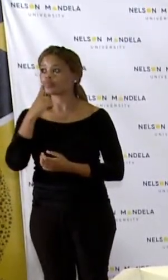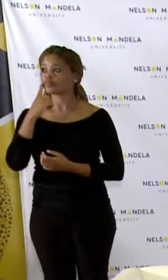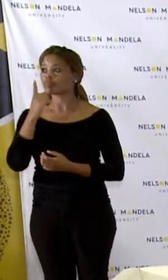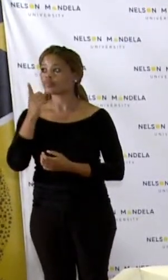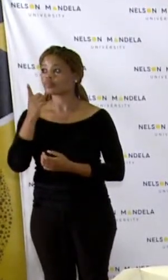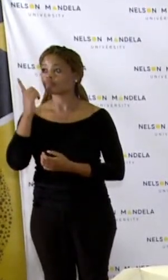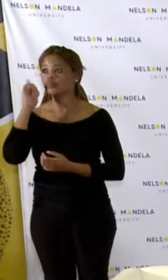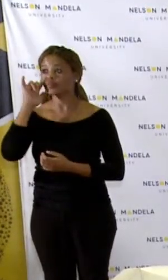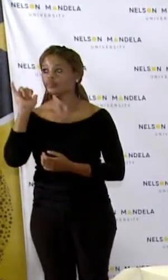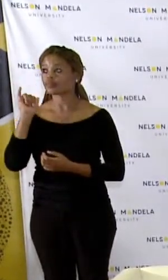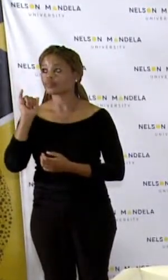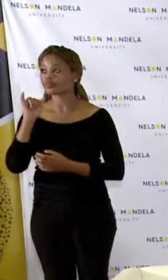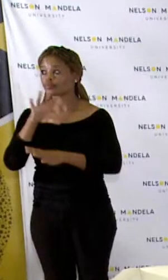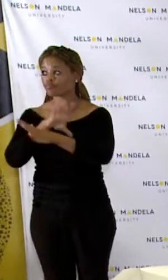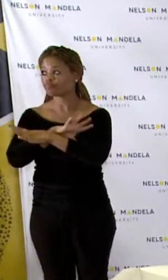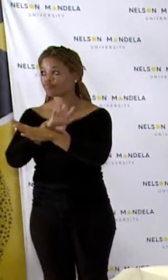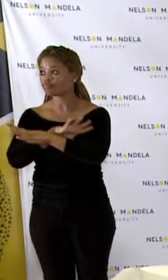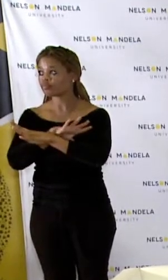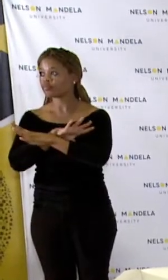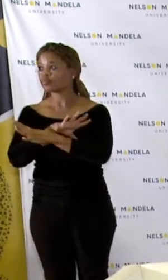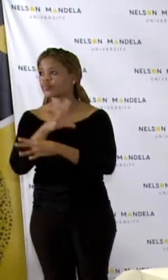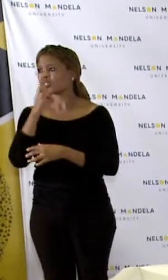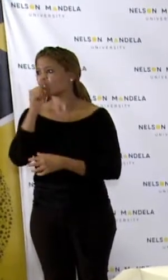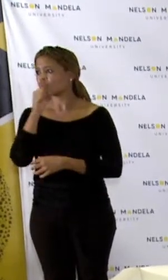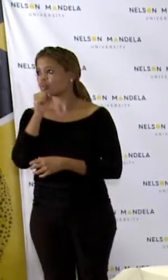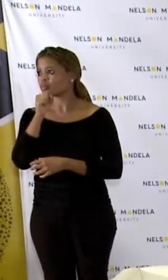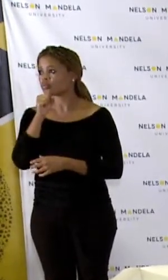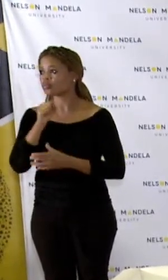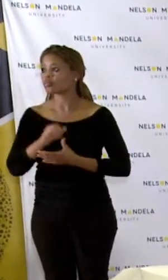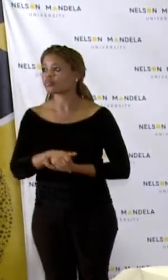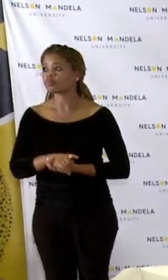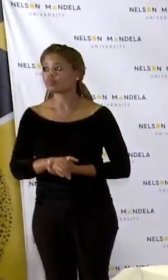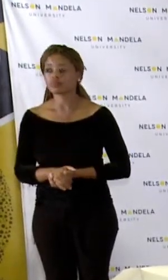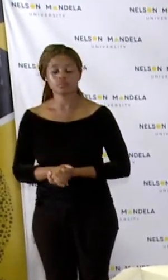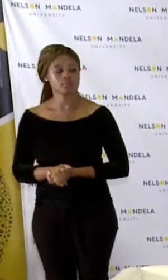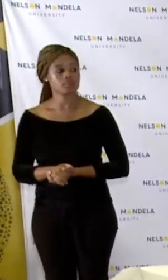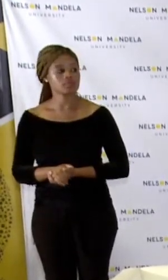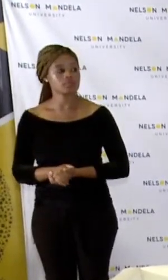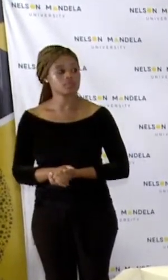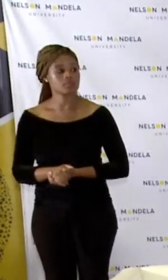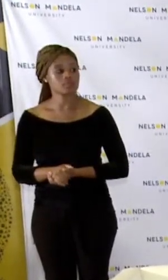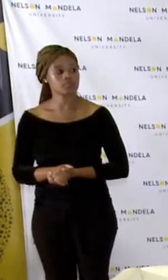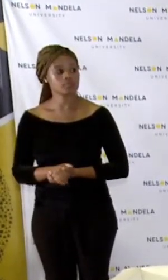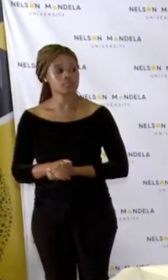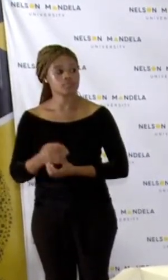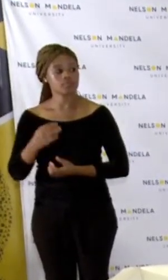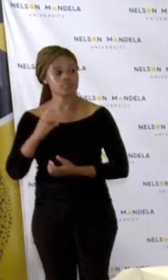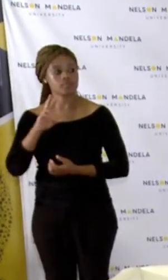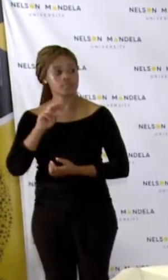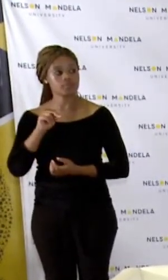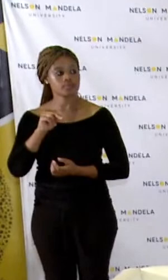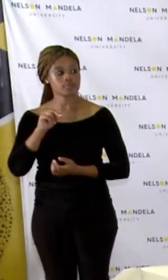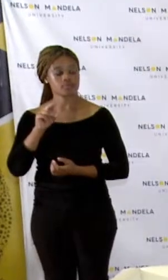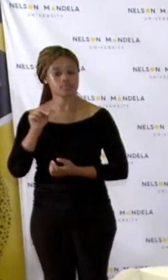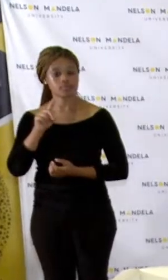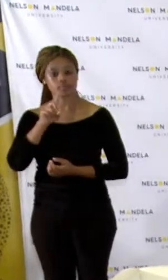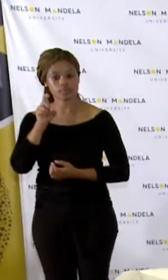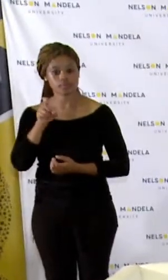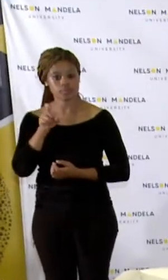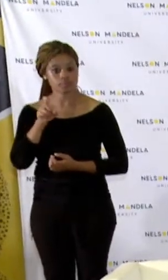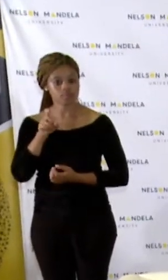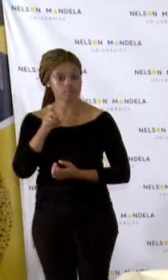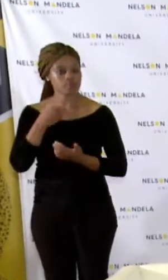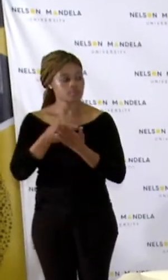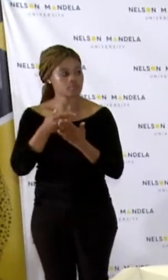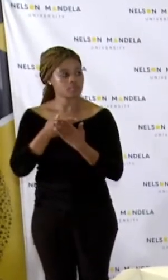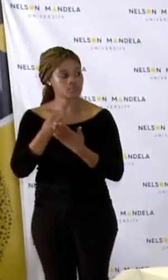in the yellow shirt. Yes. Or is it orange? Yes, you. Okay, then let's have those two questions, please. Can